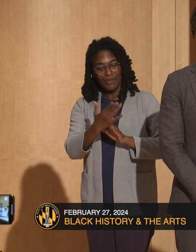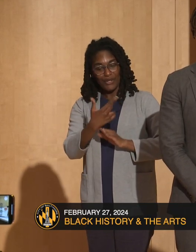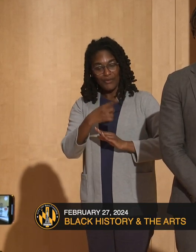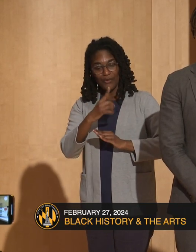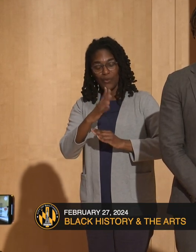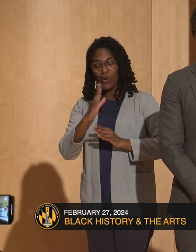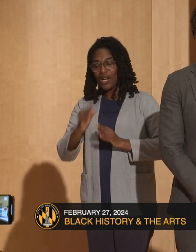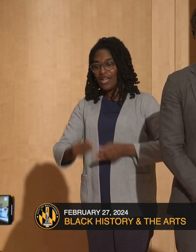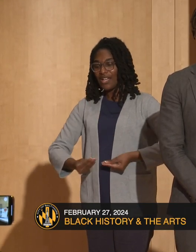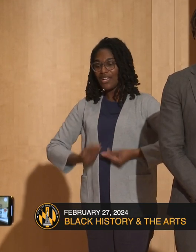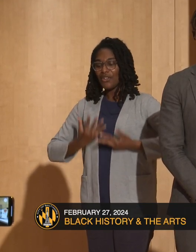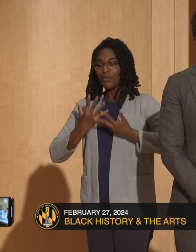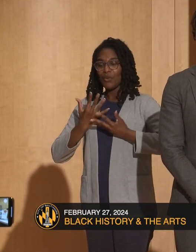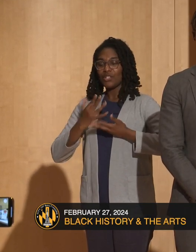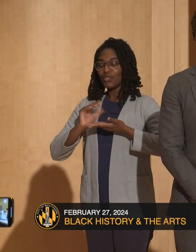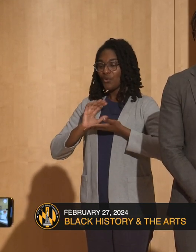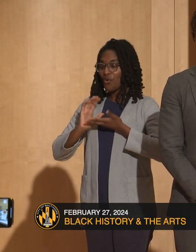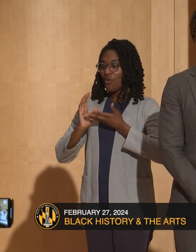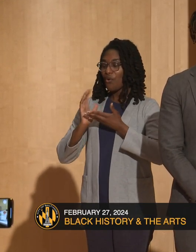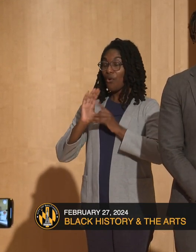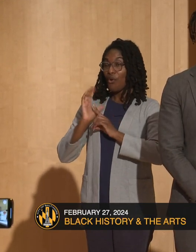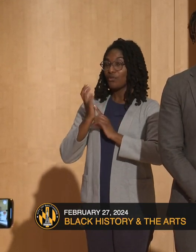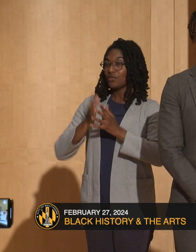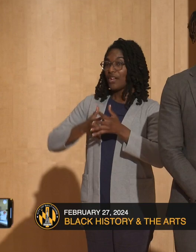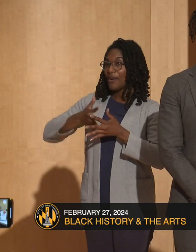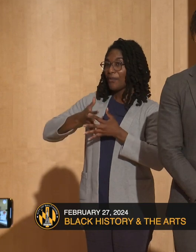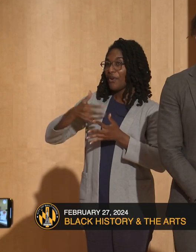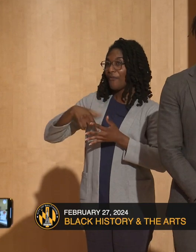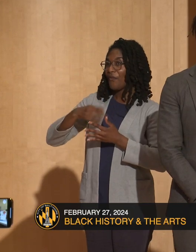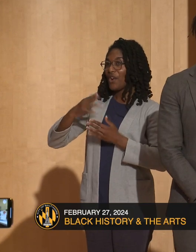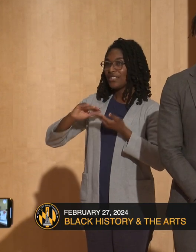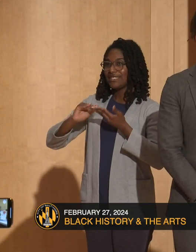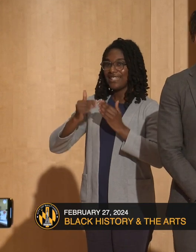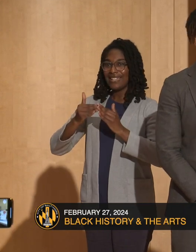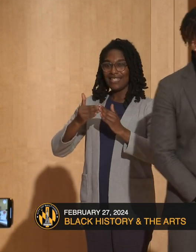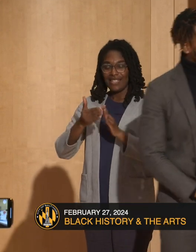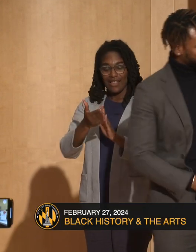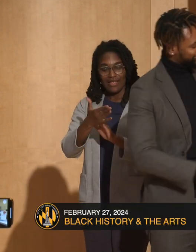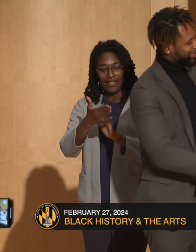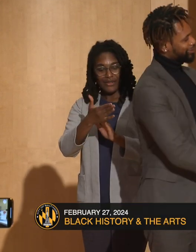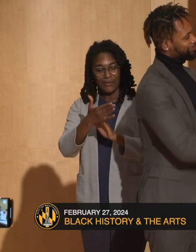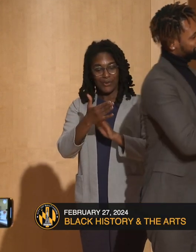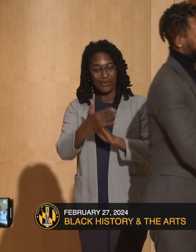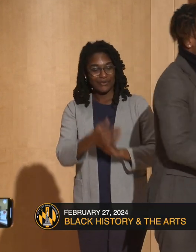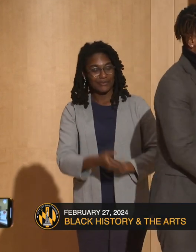the cultural tapestry of our city. Thank you very much, and congratulations.